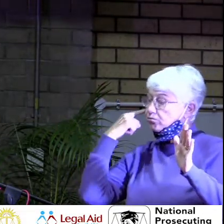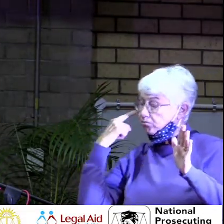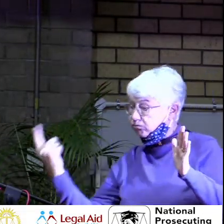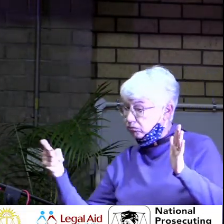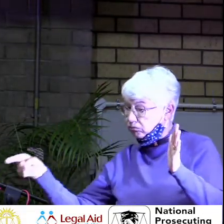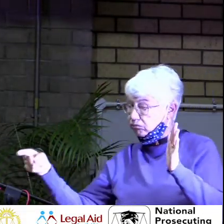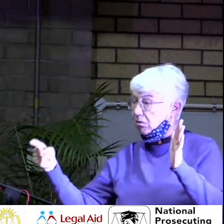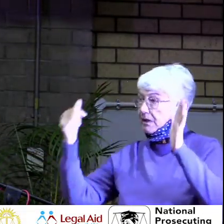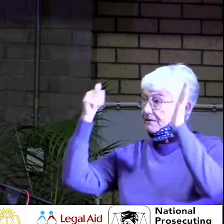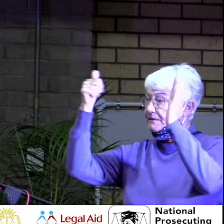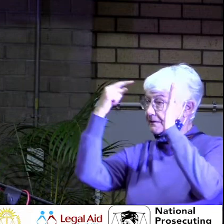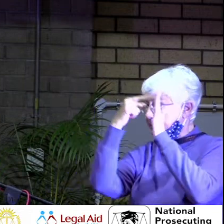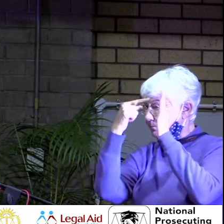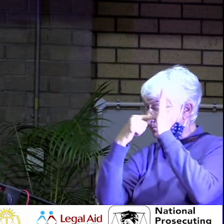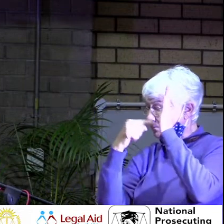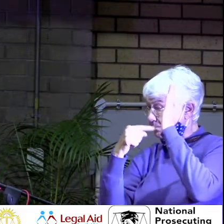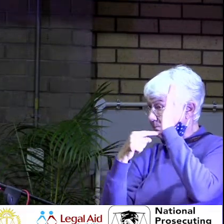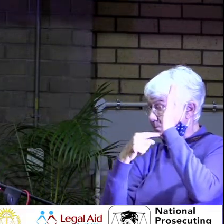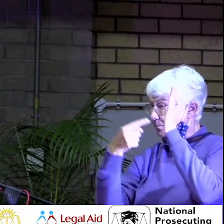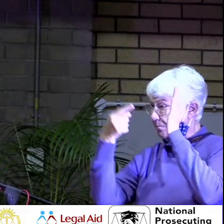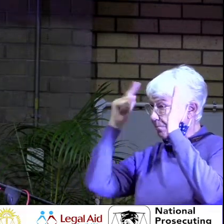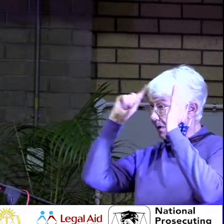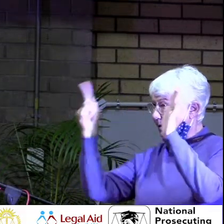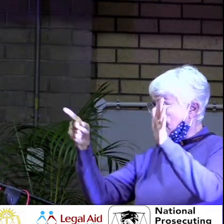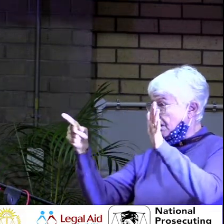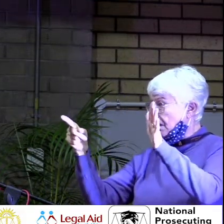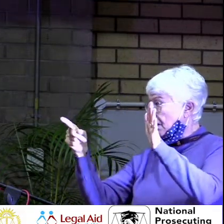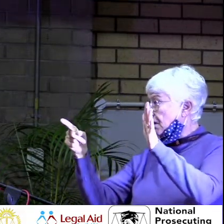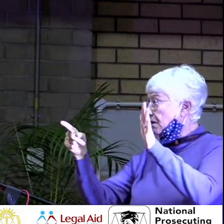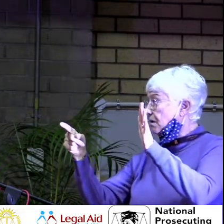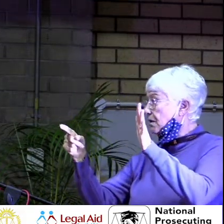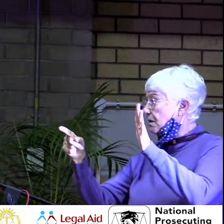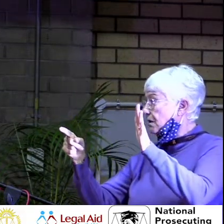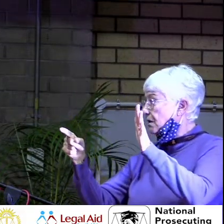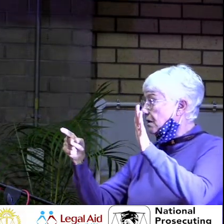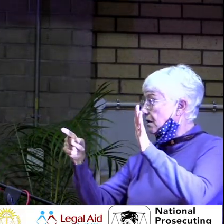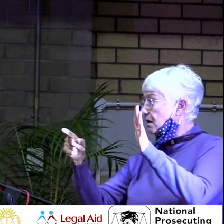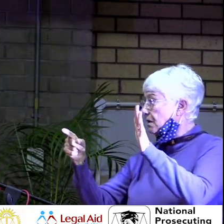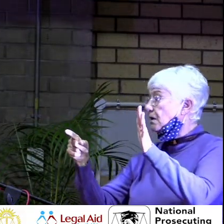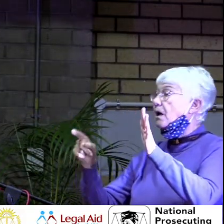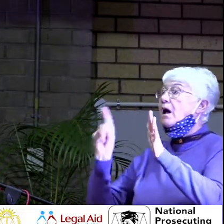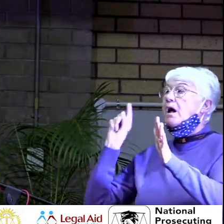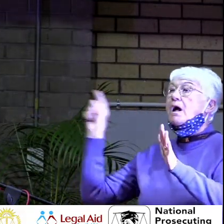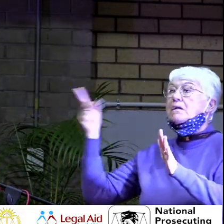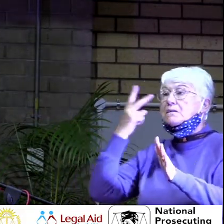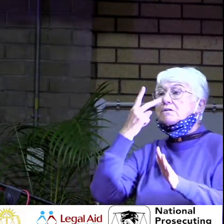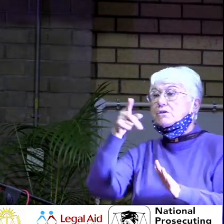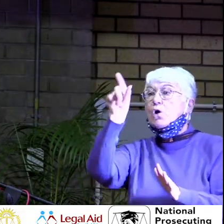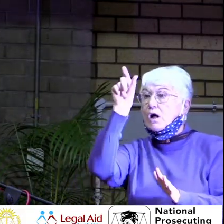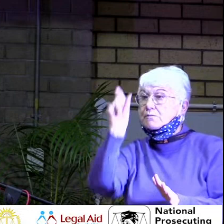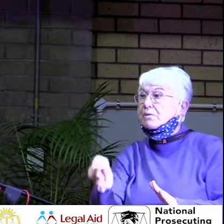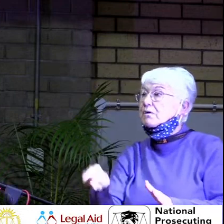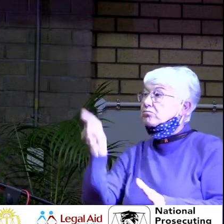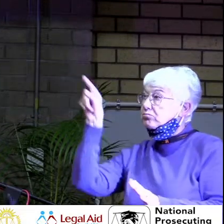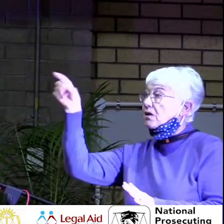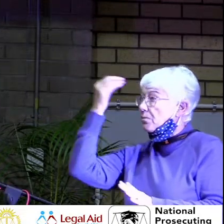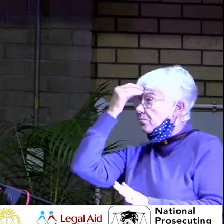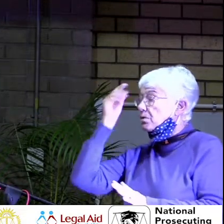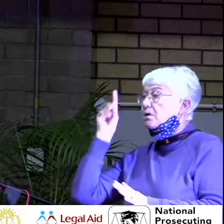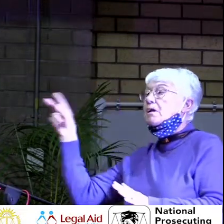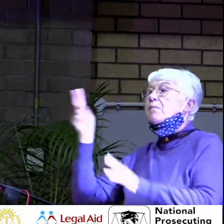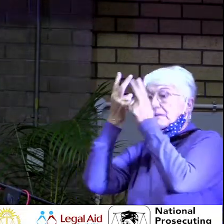first point is all the victims must be treated with respect and dignity and interviewed by a